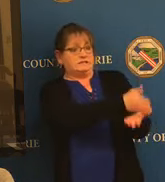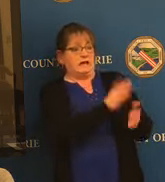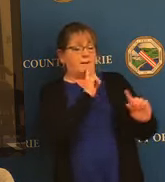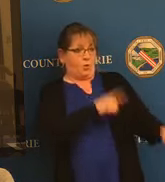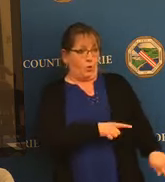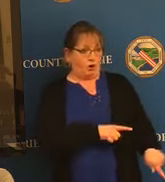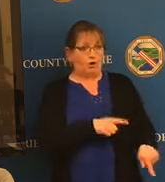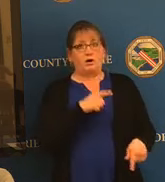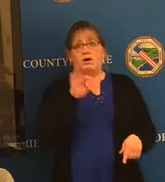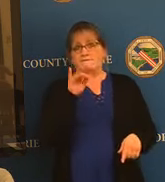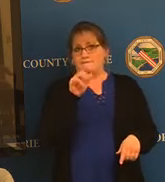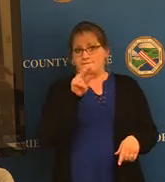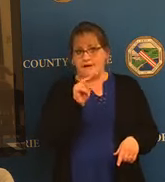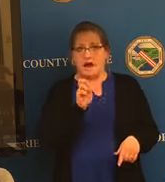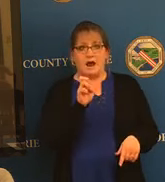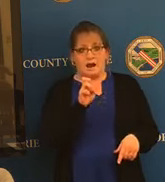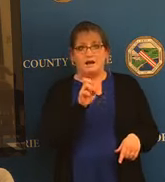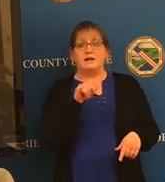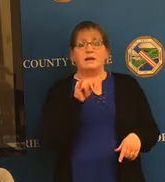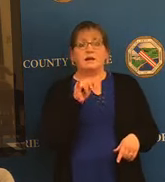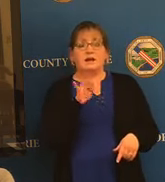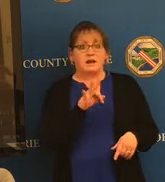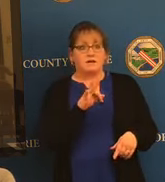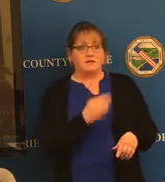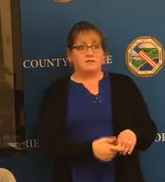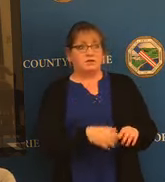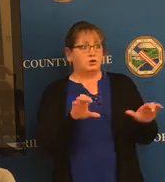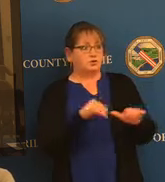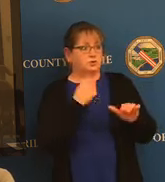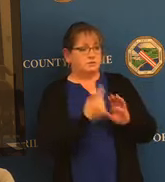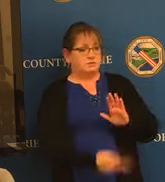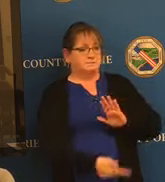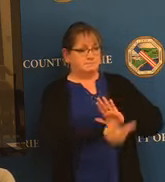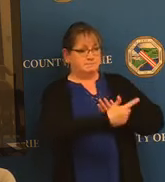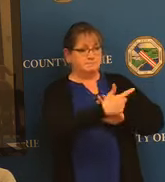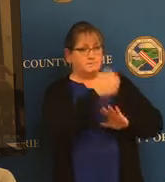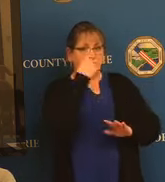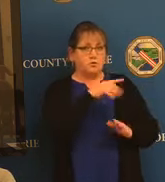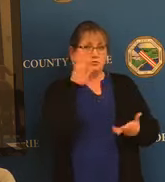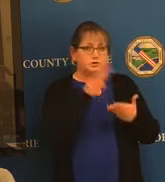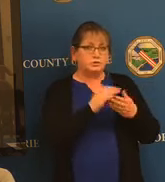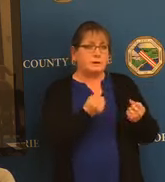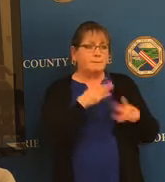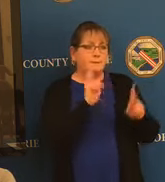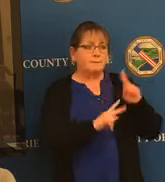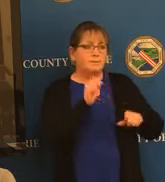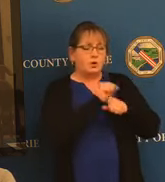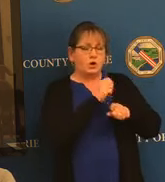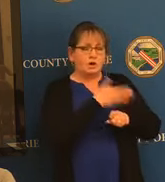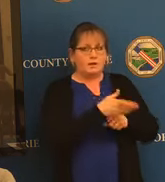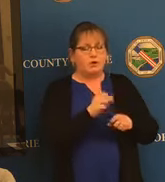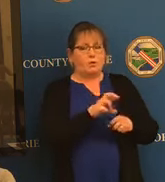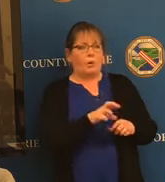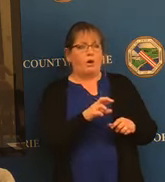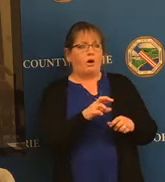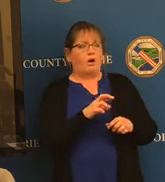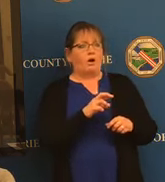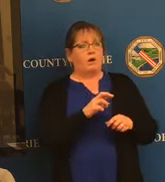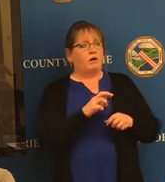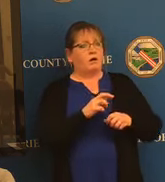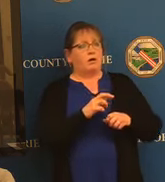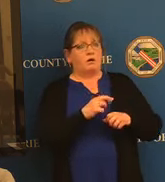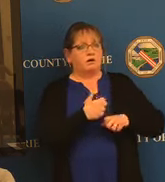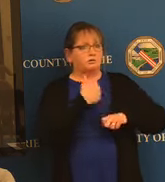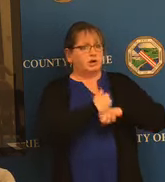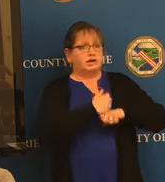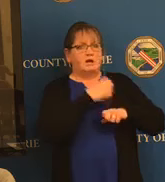tickets for those that are violating the laws with regards to reduction of workforce or shutdown of non-essential services. I do not